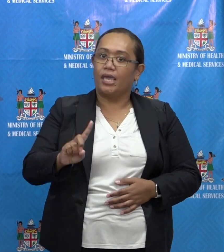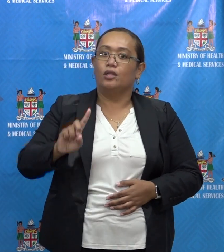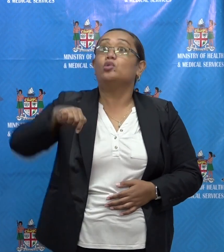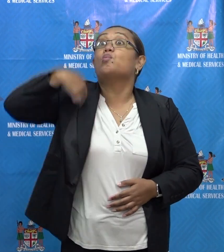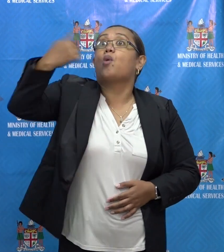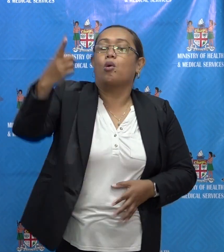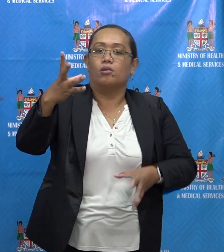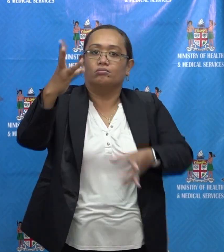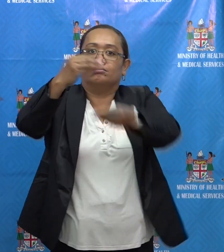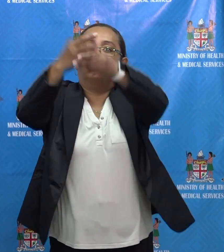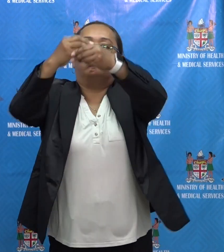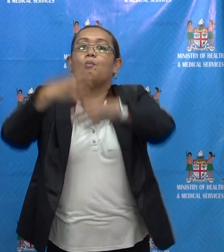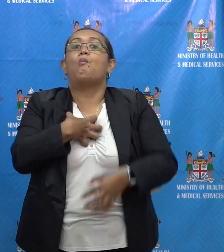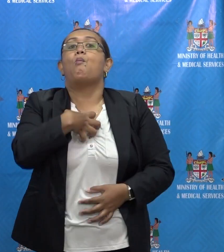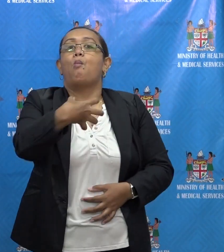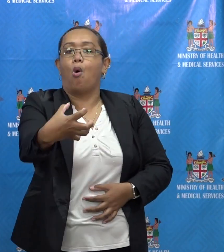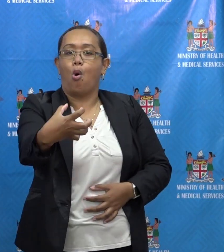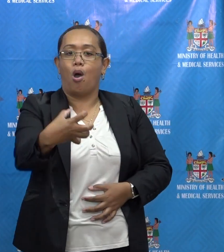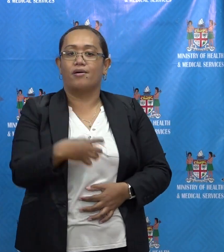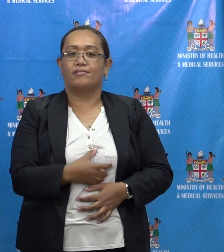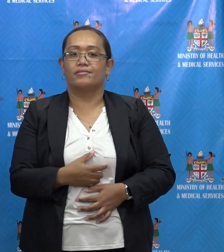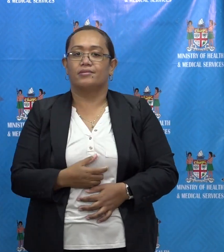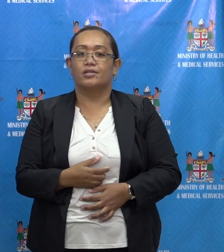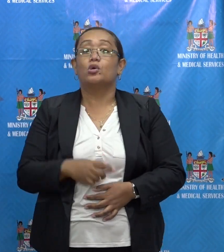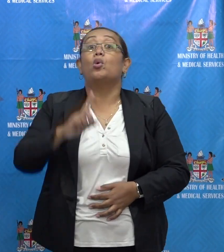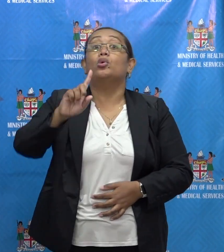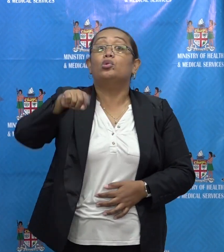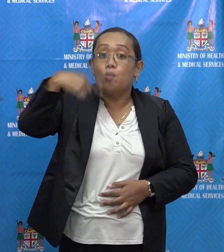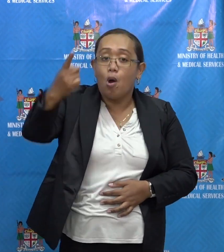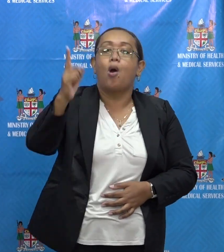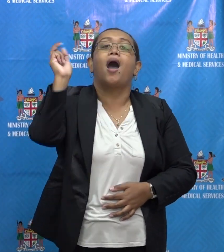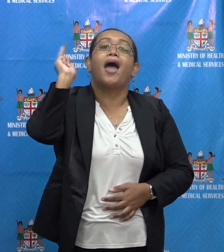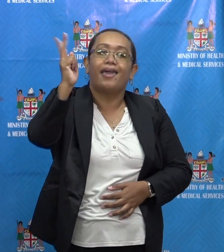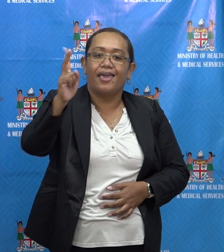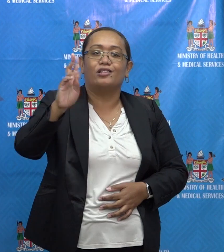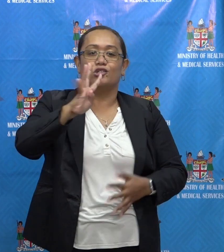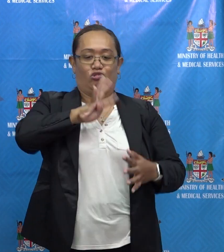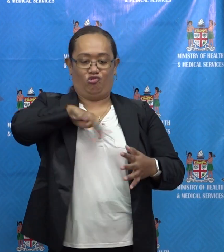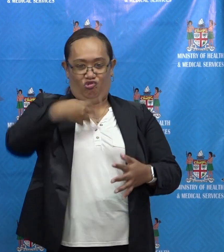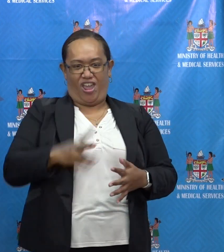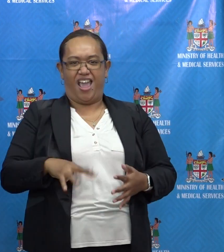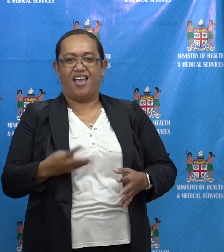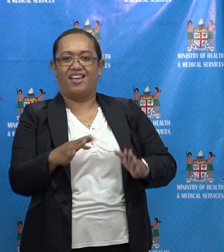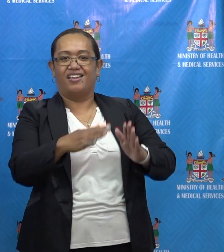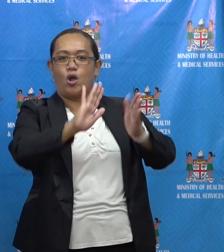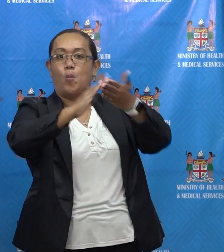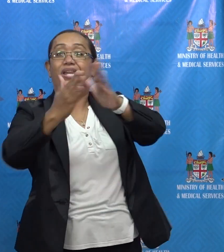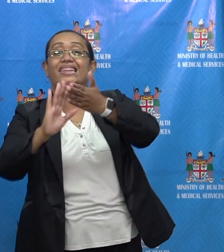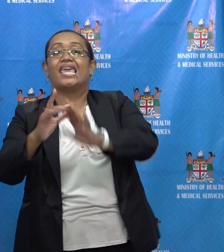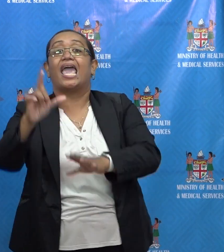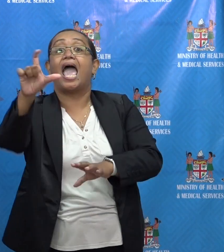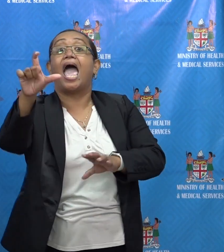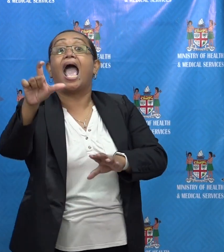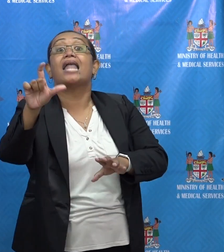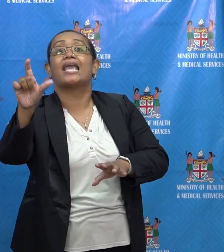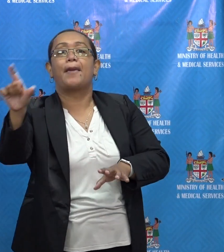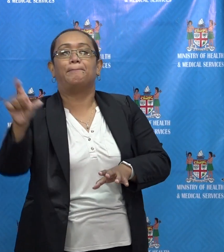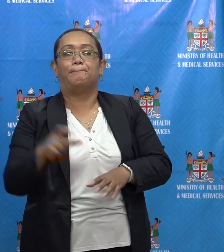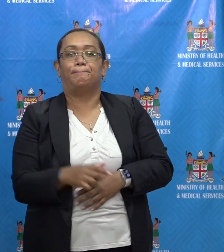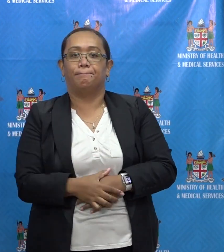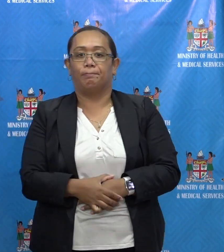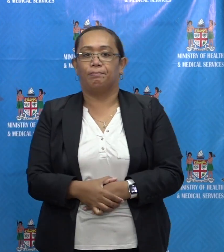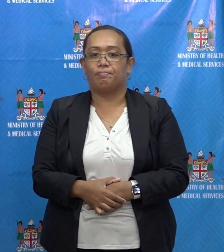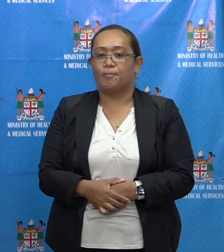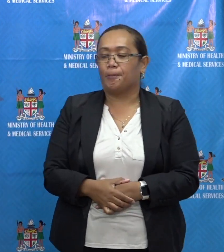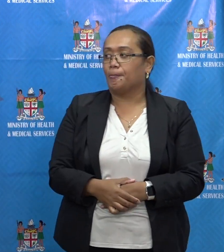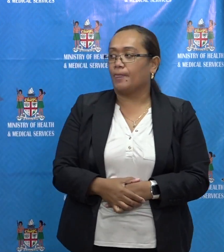tomorrow. So there is another program happening tomorrow, and that should be help us to mop it up. Trying to warn people